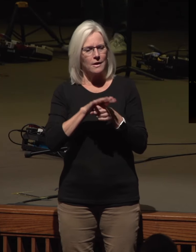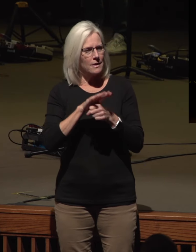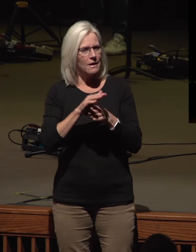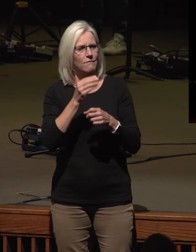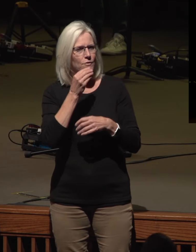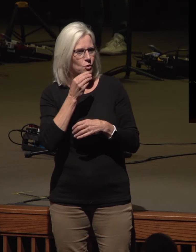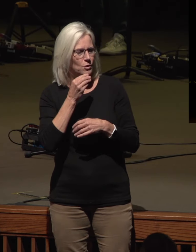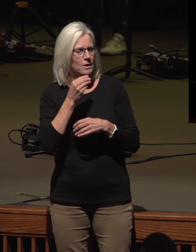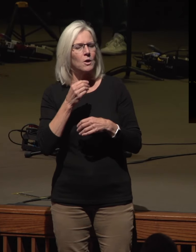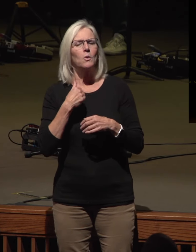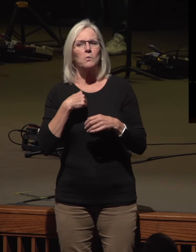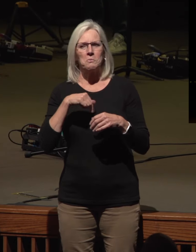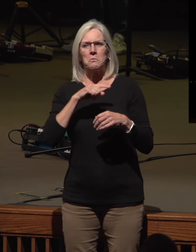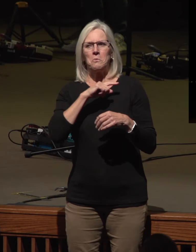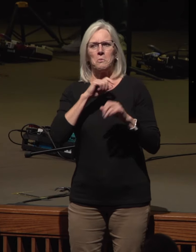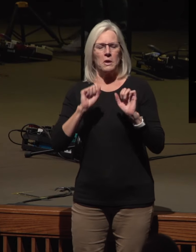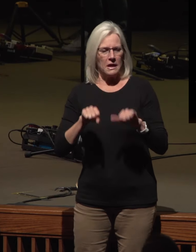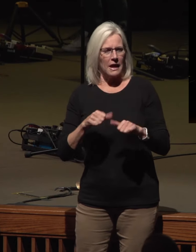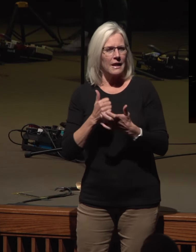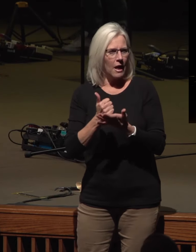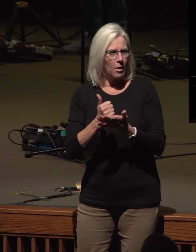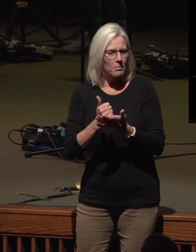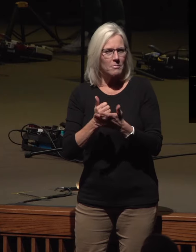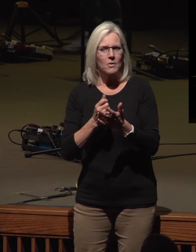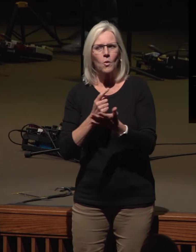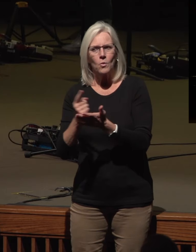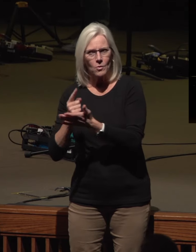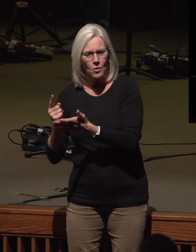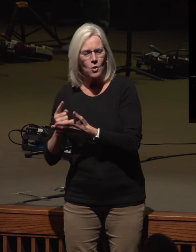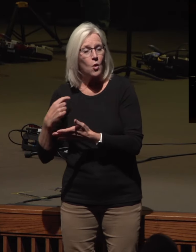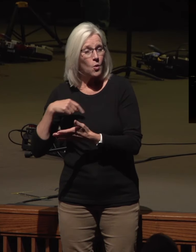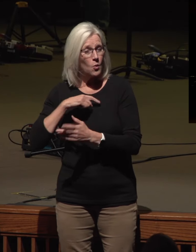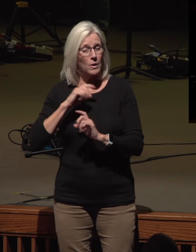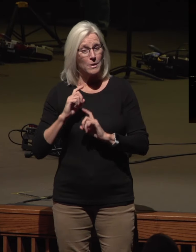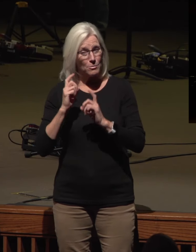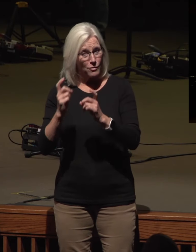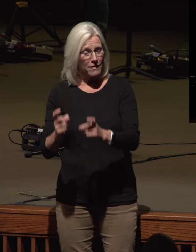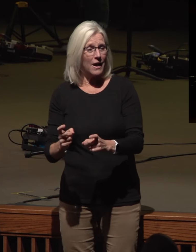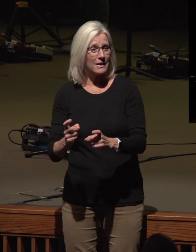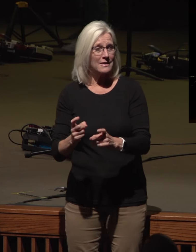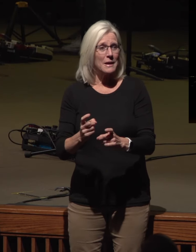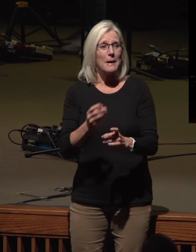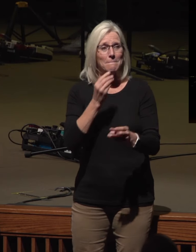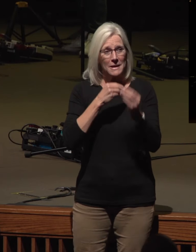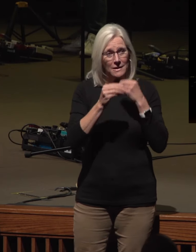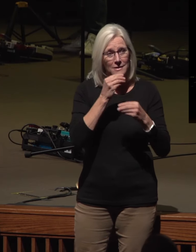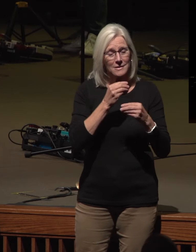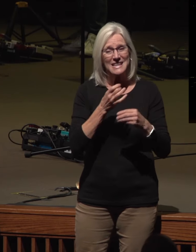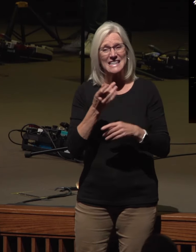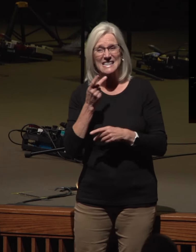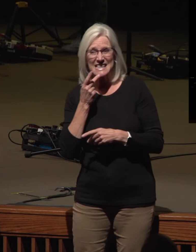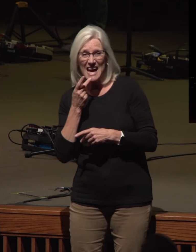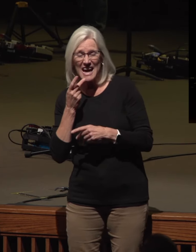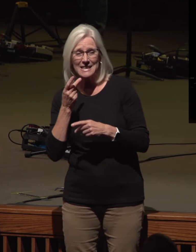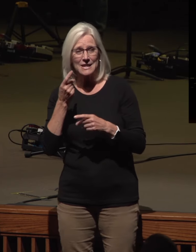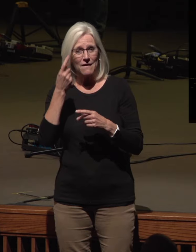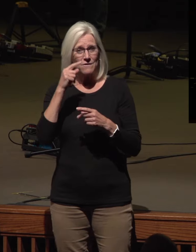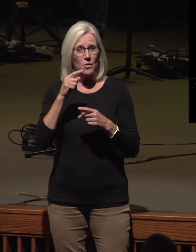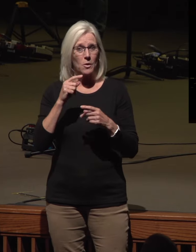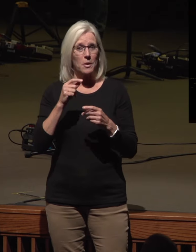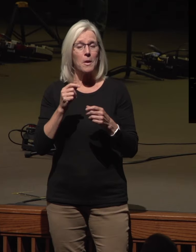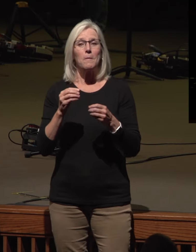burden. Every week, we provide meals and snacks for over 300 families, which is quite amazing. And we